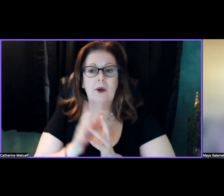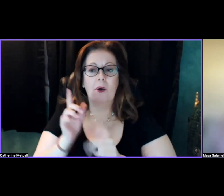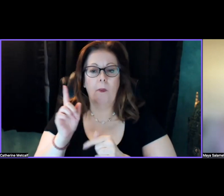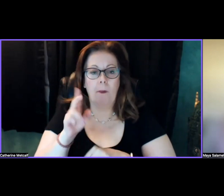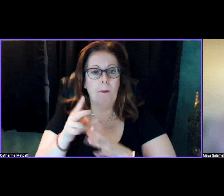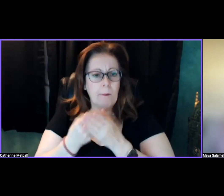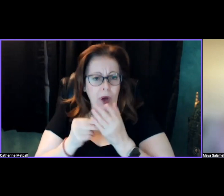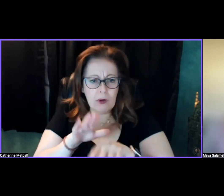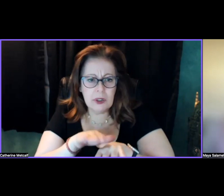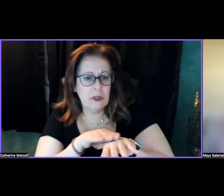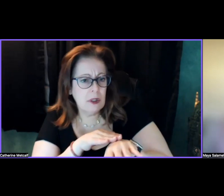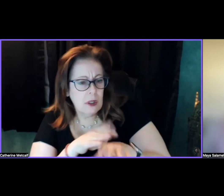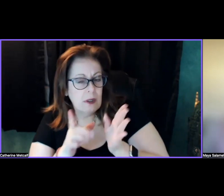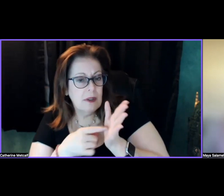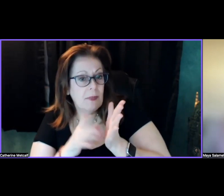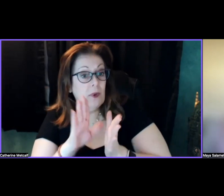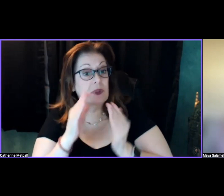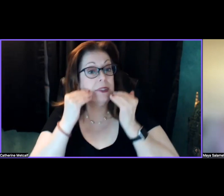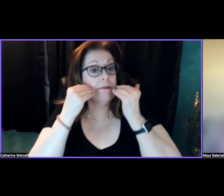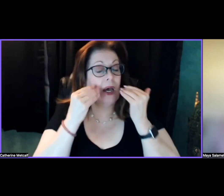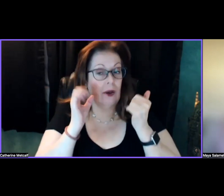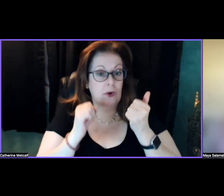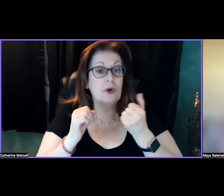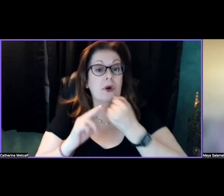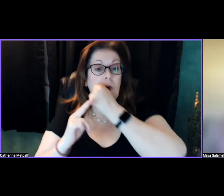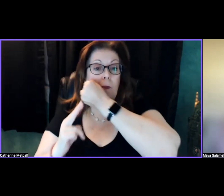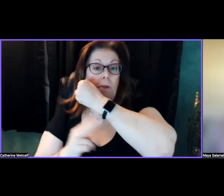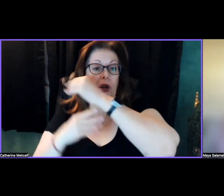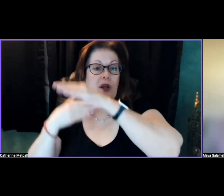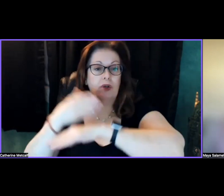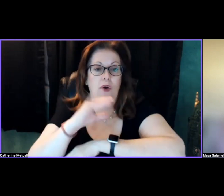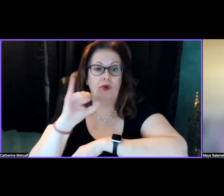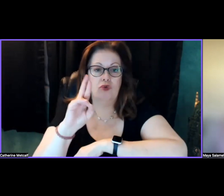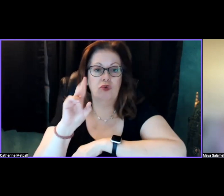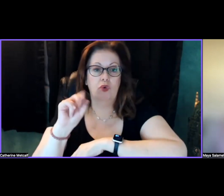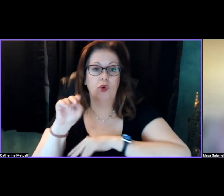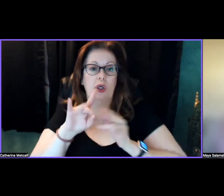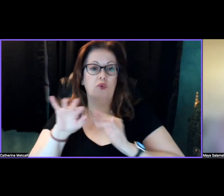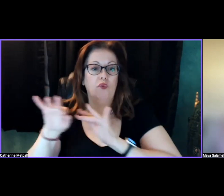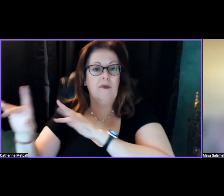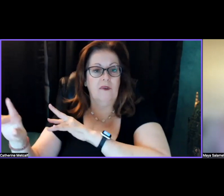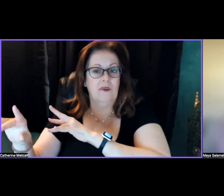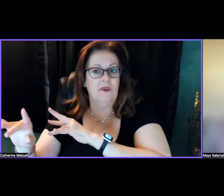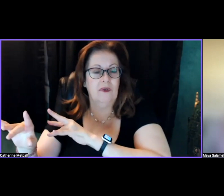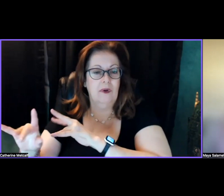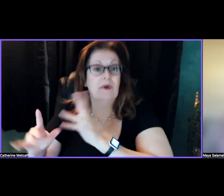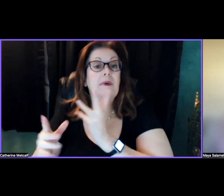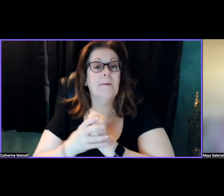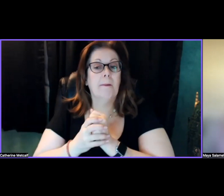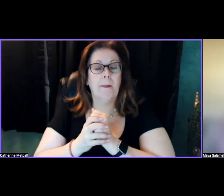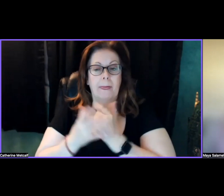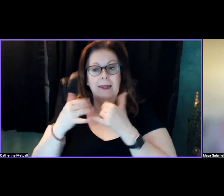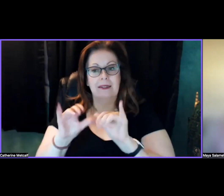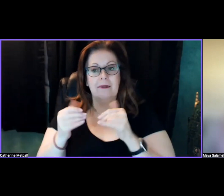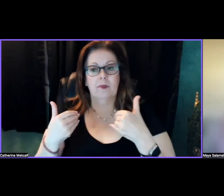sometimes. You have a smile that could bridge the Jordan. My hands get purple in the snow. I still have